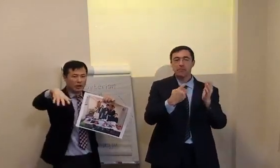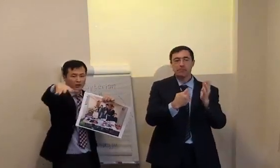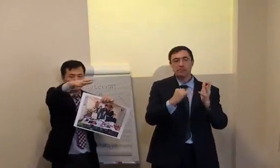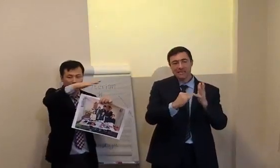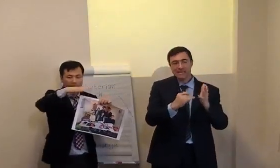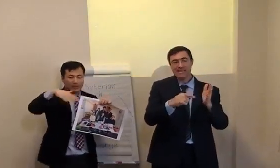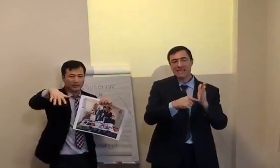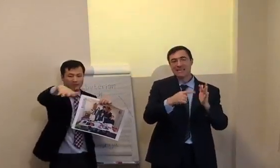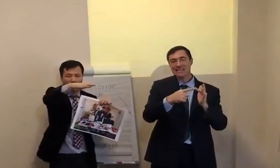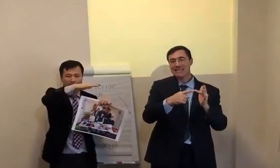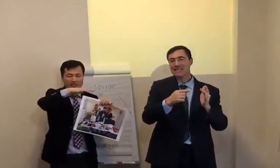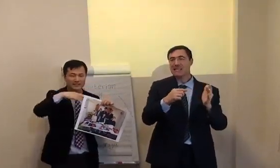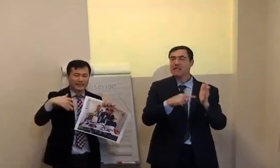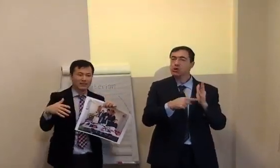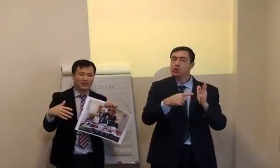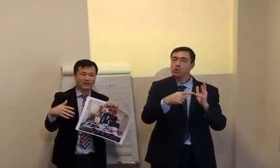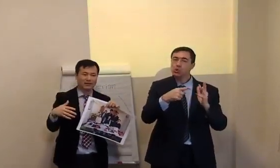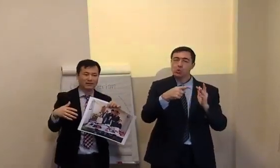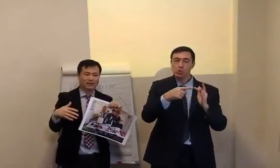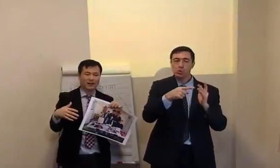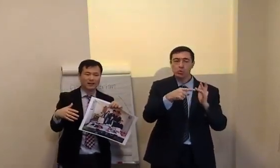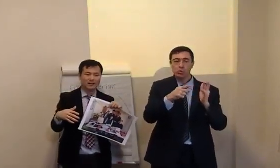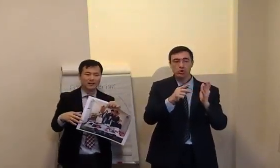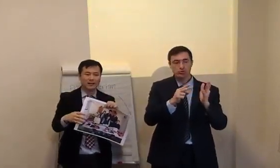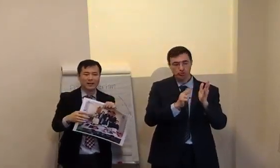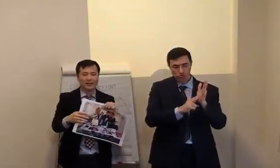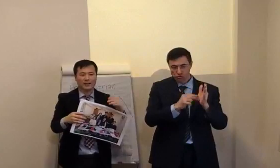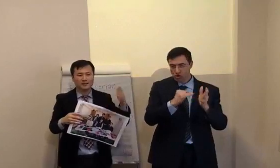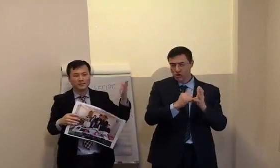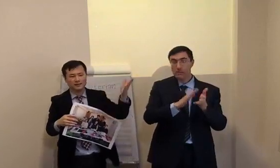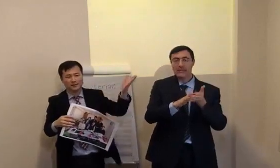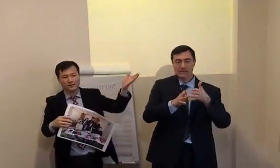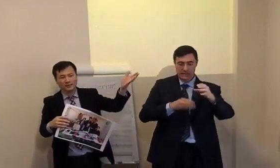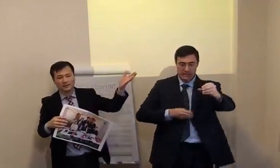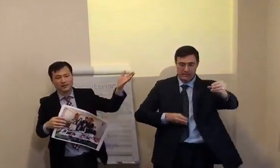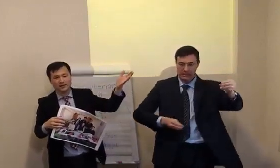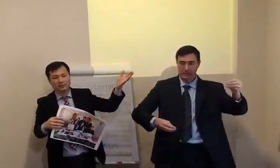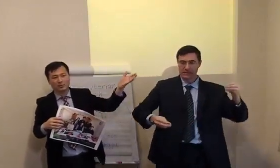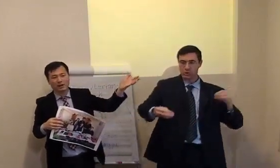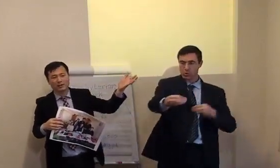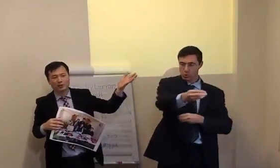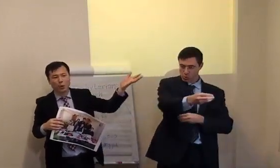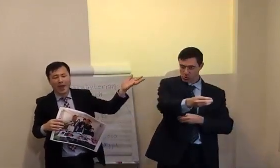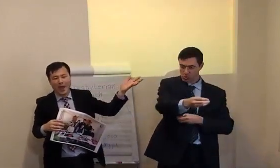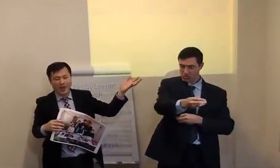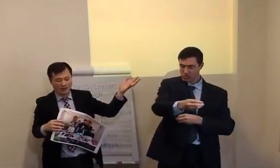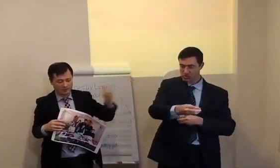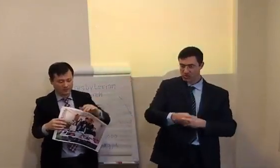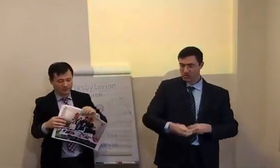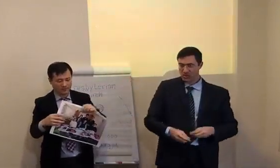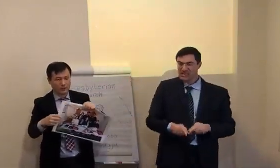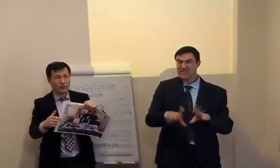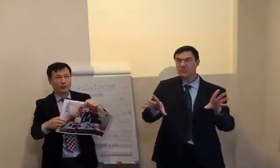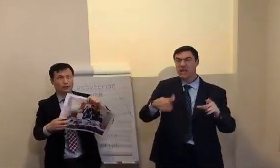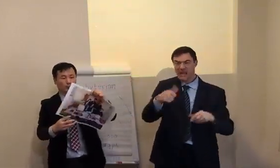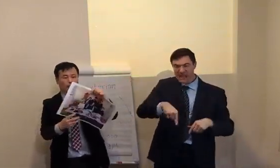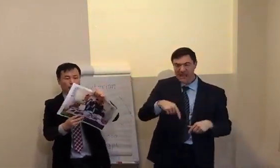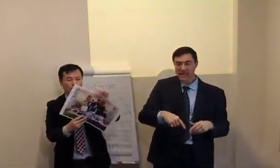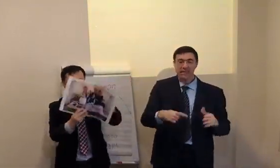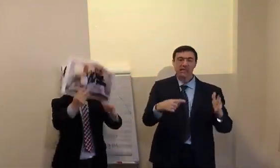Thousand people gathering around in the center, like Trafalgar Square. You push